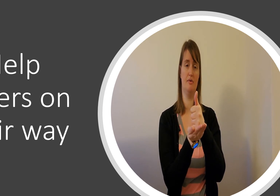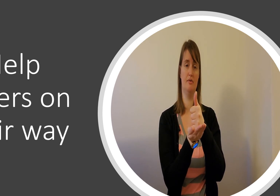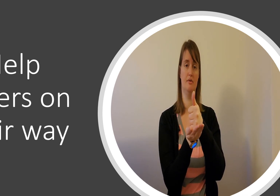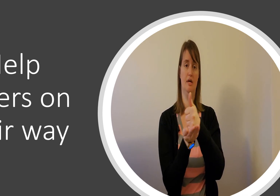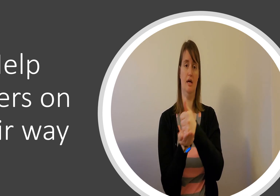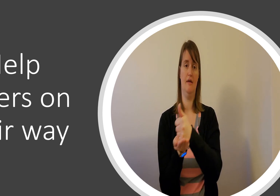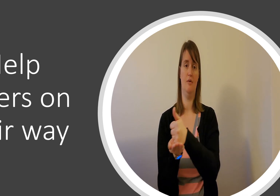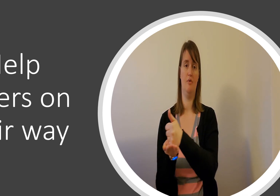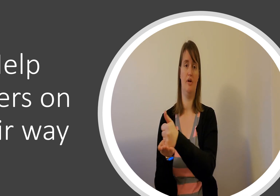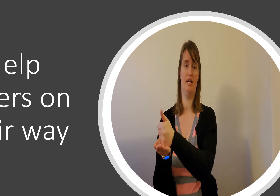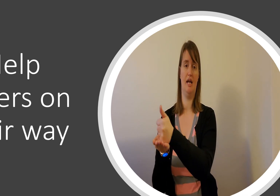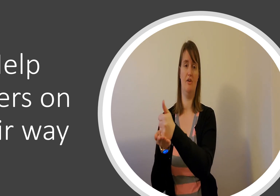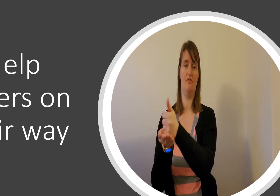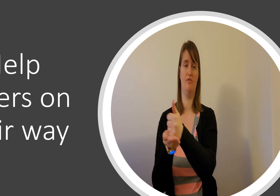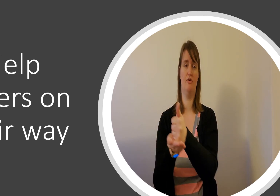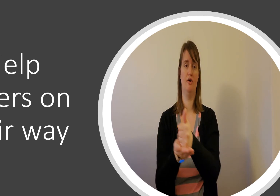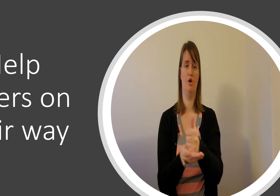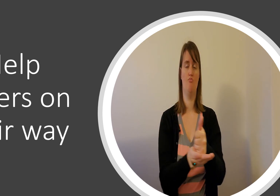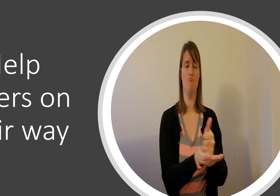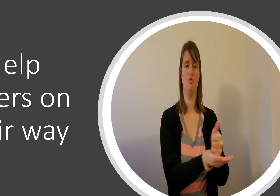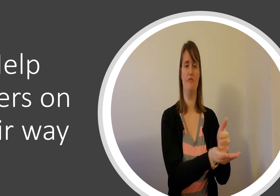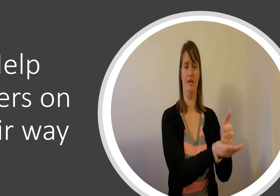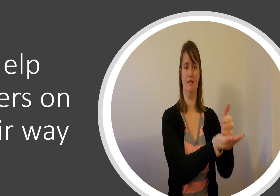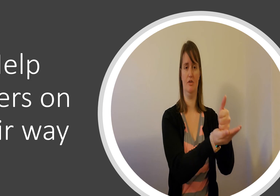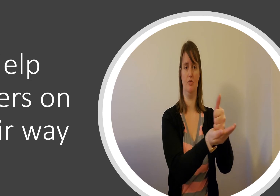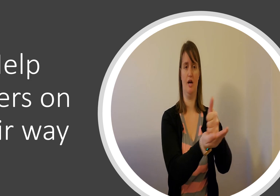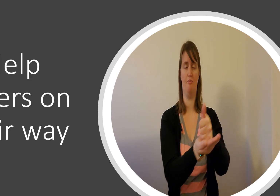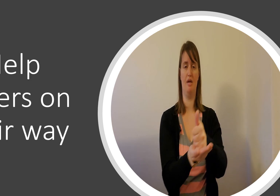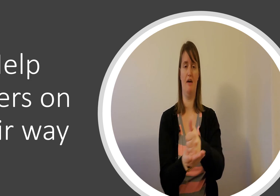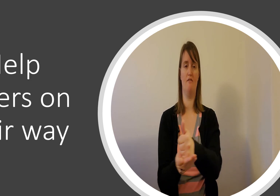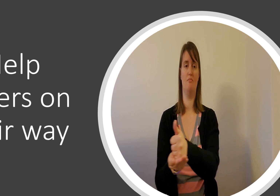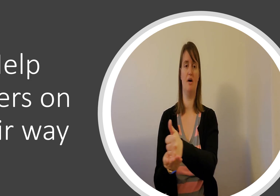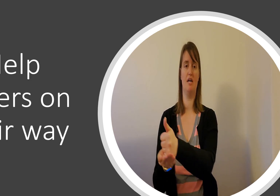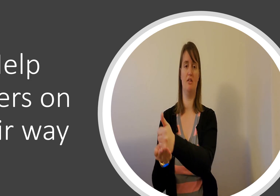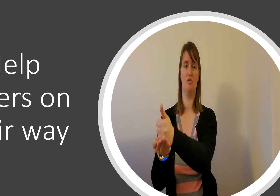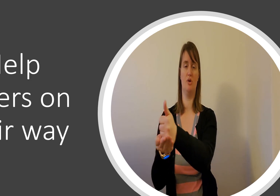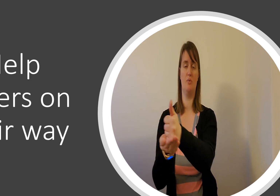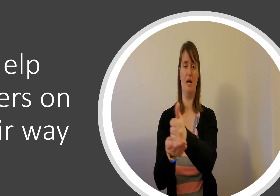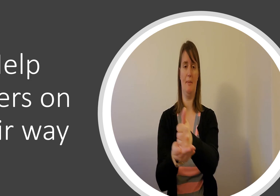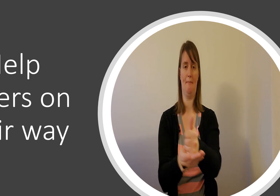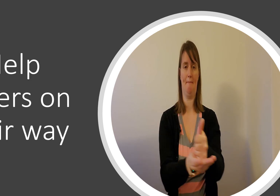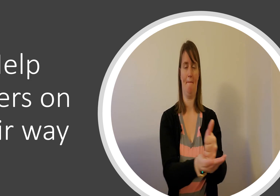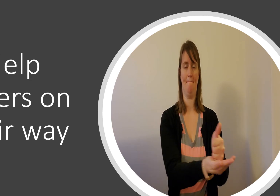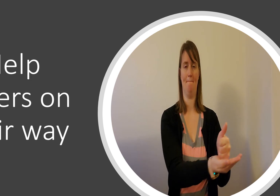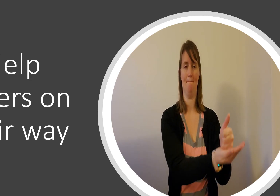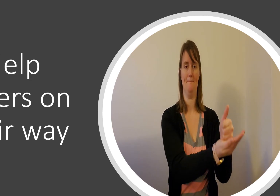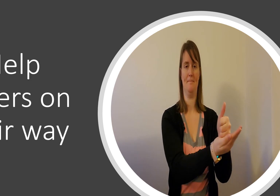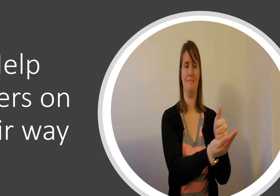top, and then we're going to kind of move it because we're helping everybody along their way.